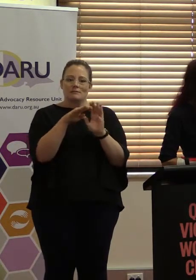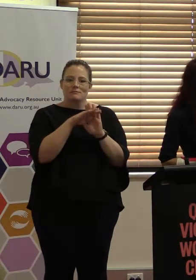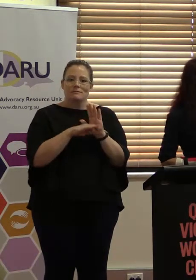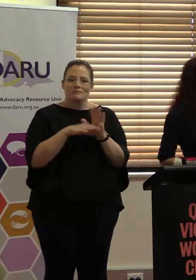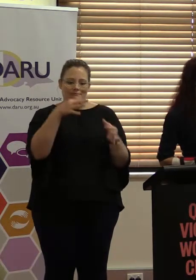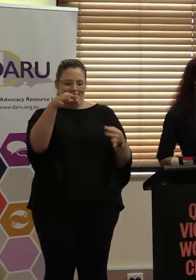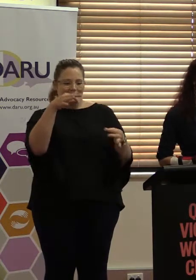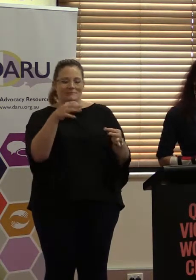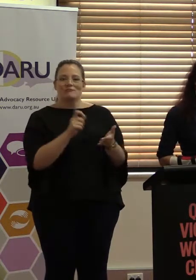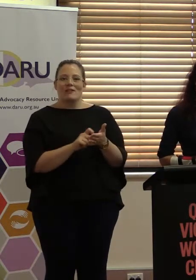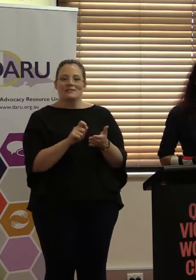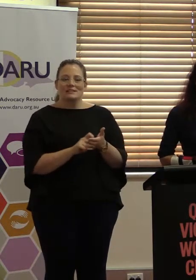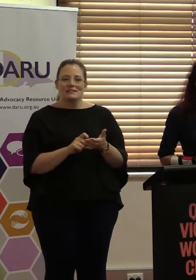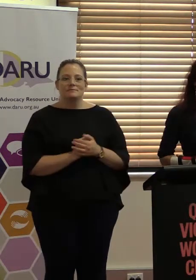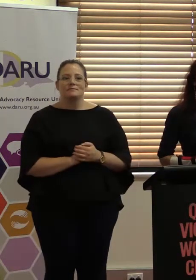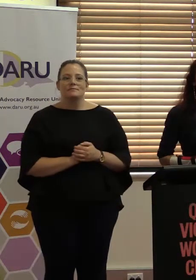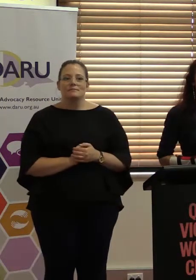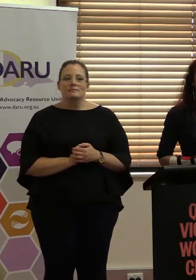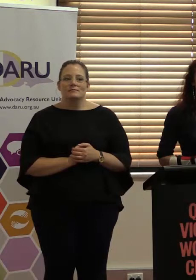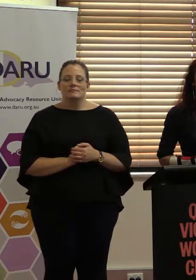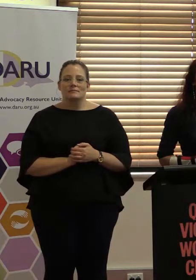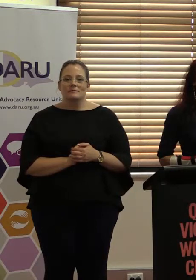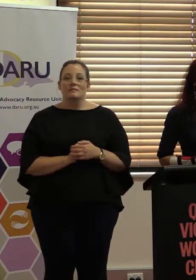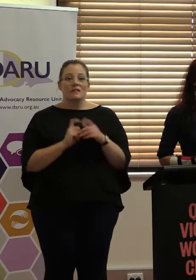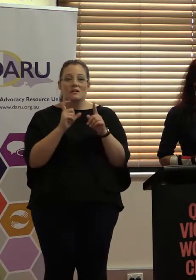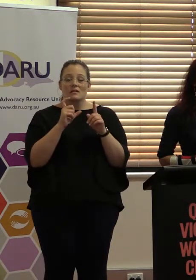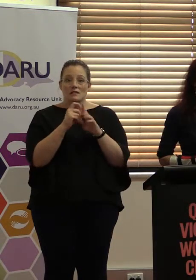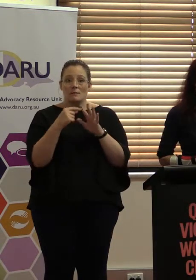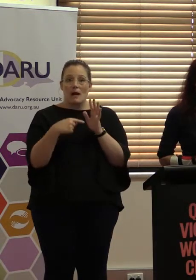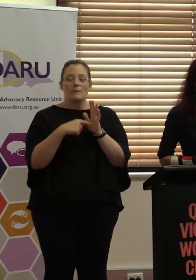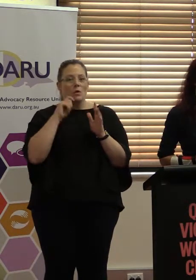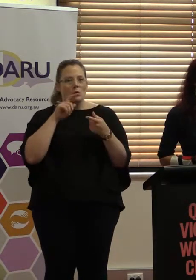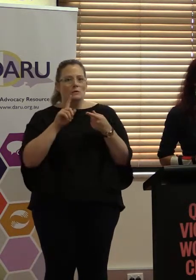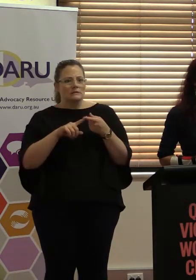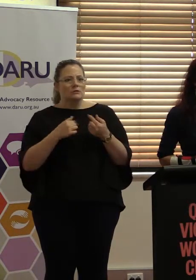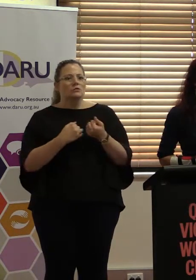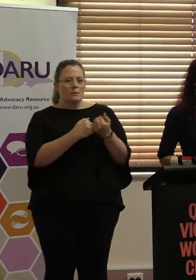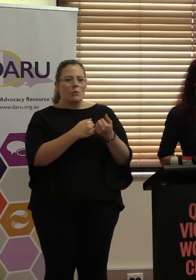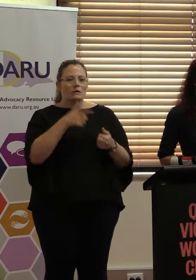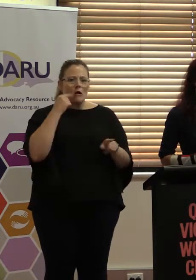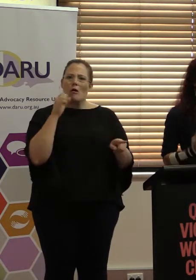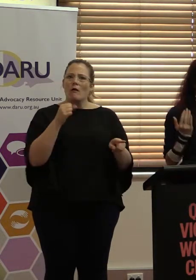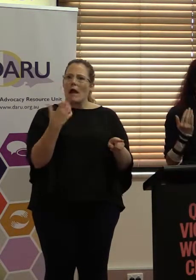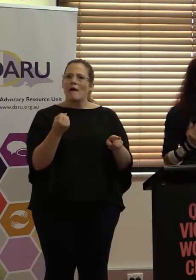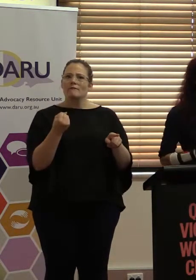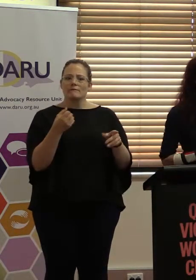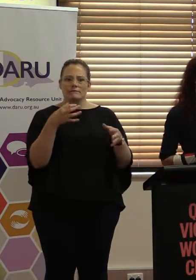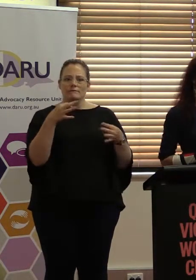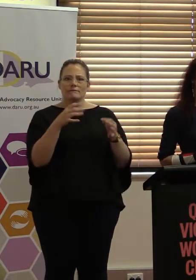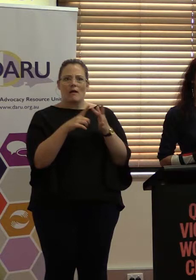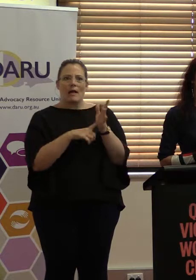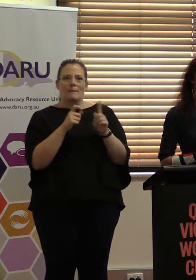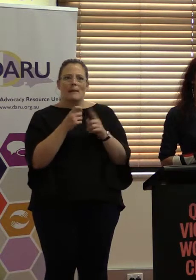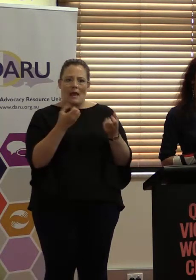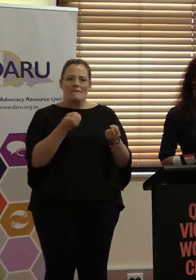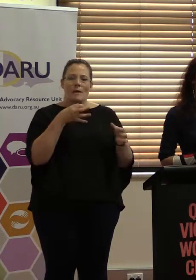writing, the Department of Education still supports their teachers say, oh yes, there was an individual education plan, we had it in our